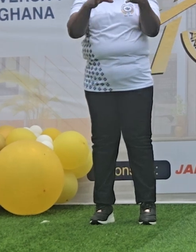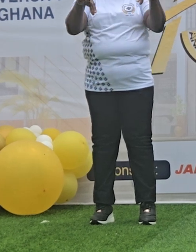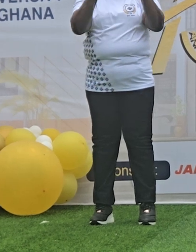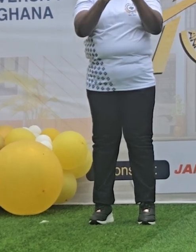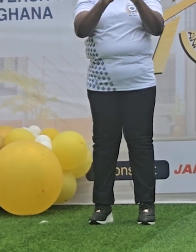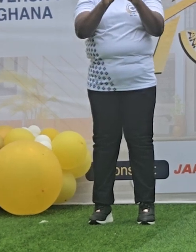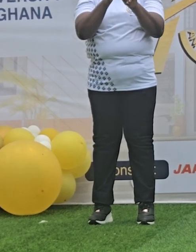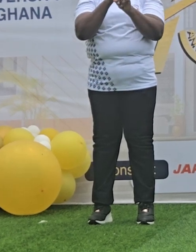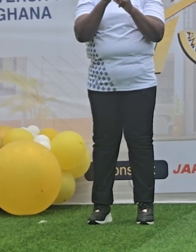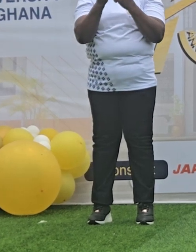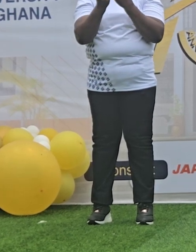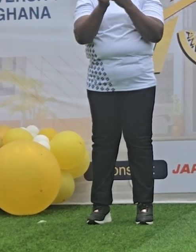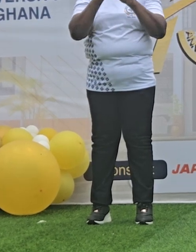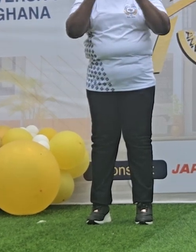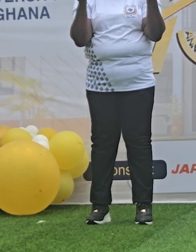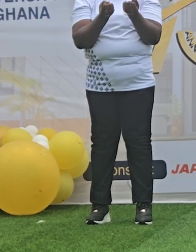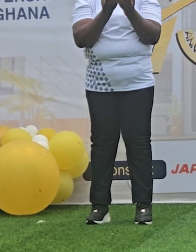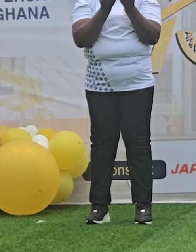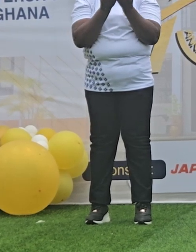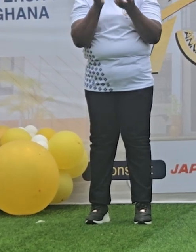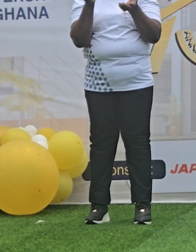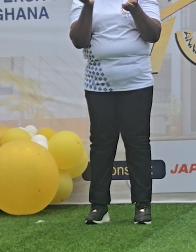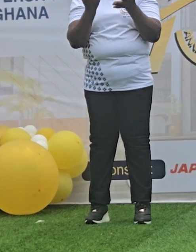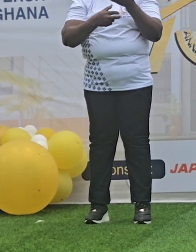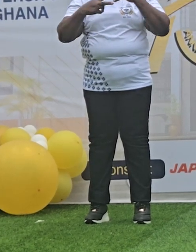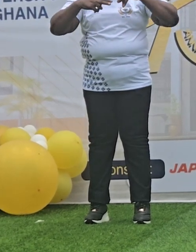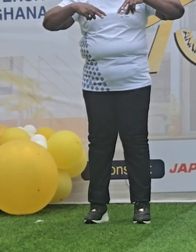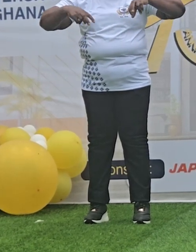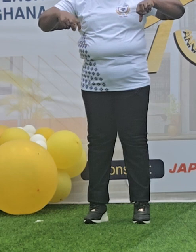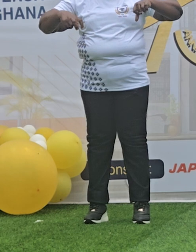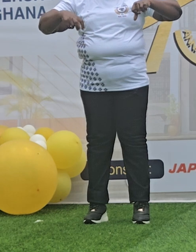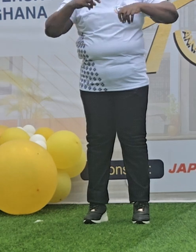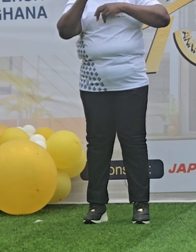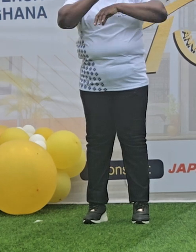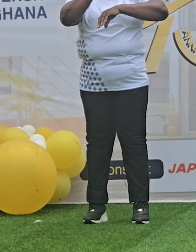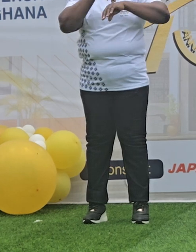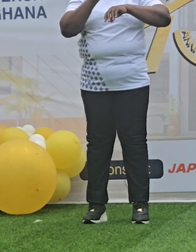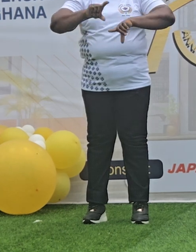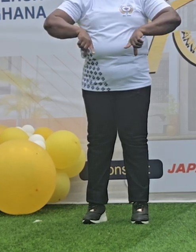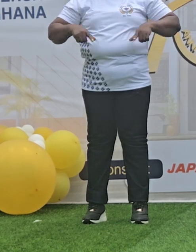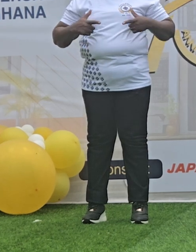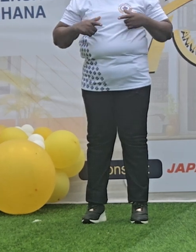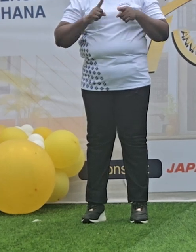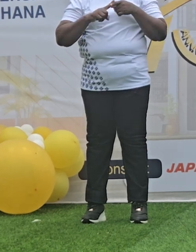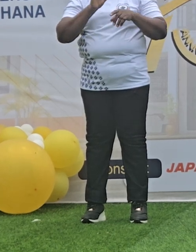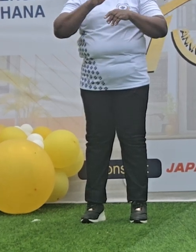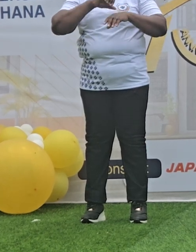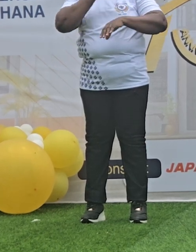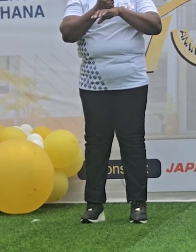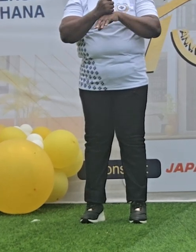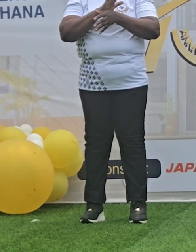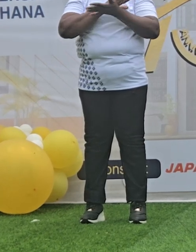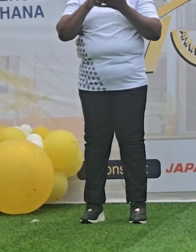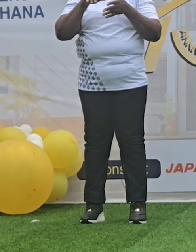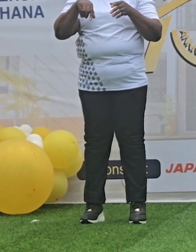of sociological analysis in national life has become fairly established in the Ghanaian